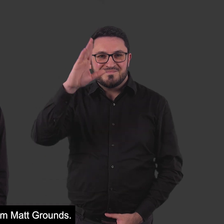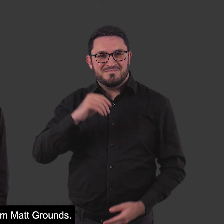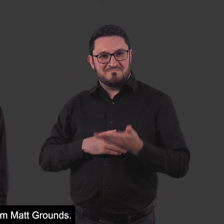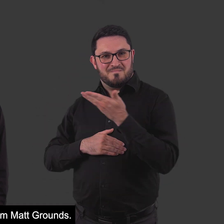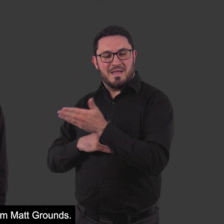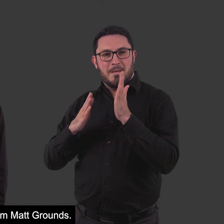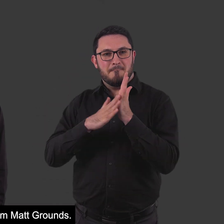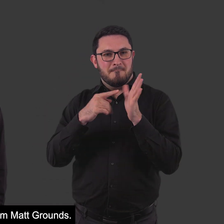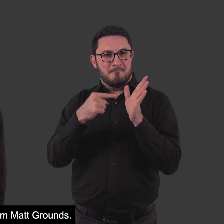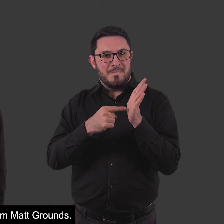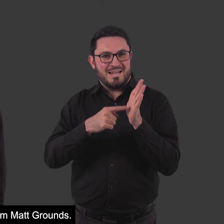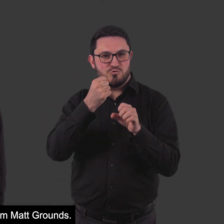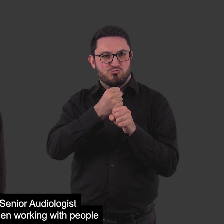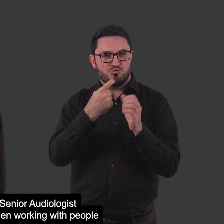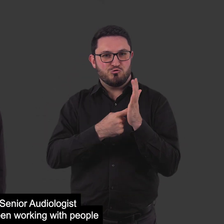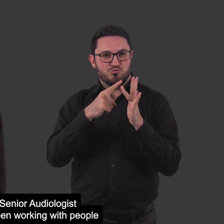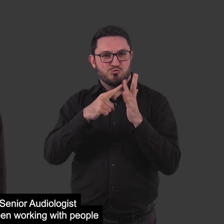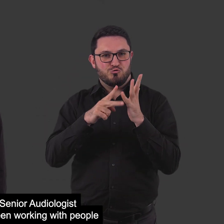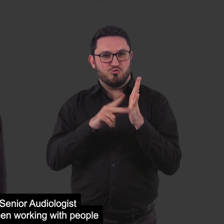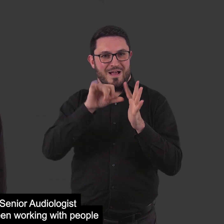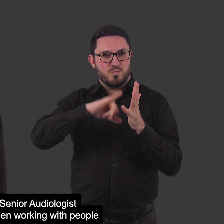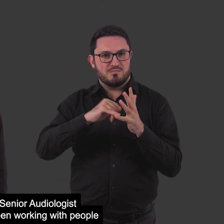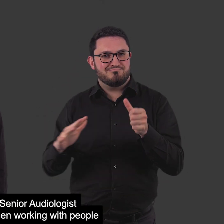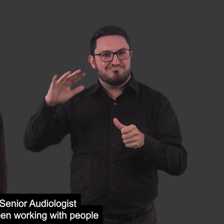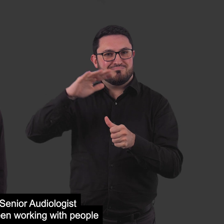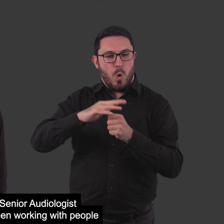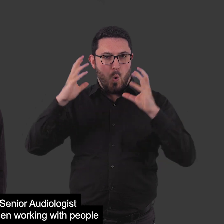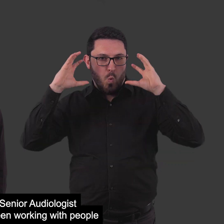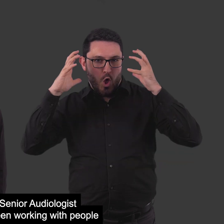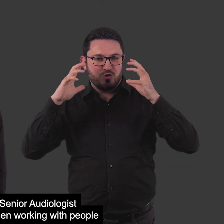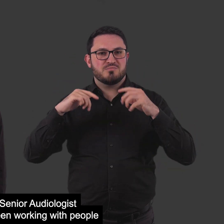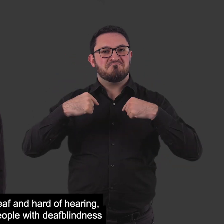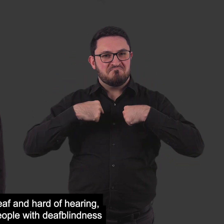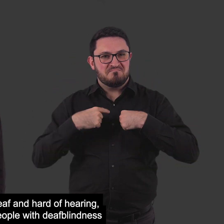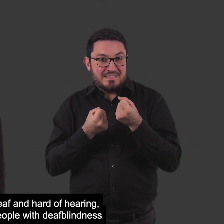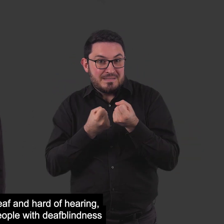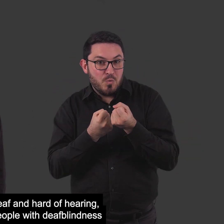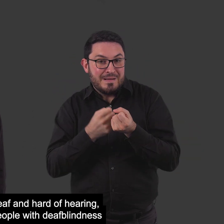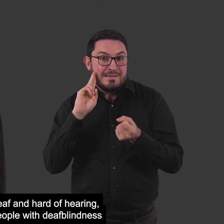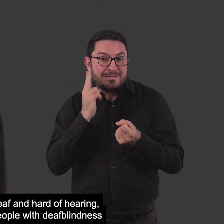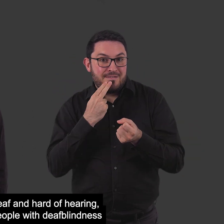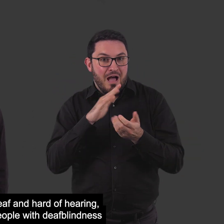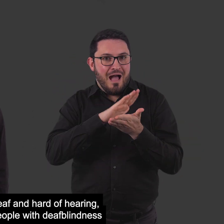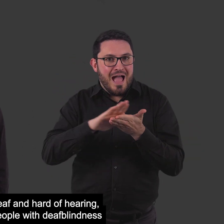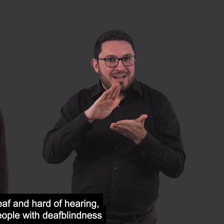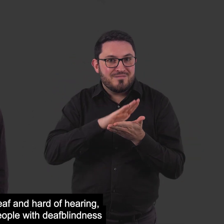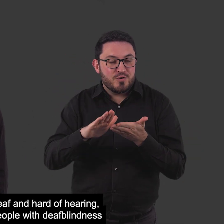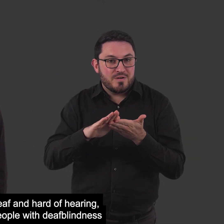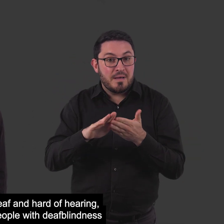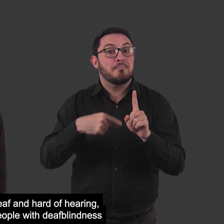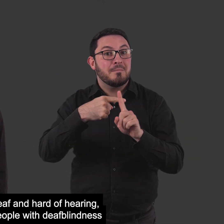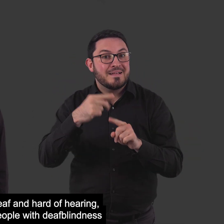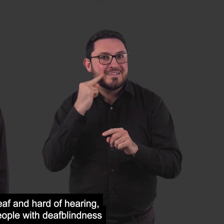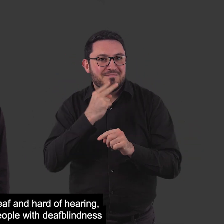Hi, I'm Matt Grounds. I'm a senior audiologist and I've been working with people who are deaf and hard of hearing, including